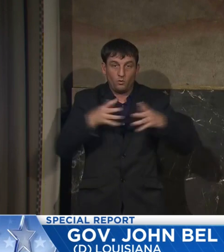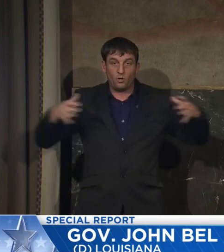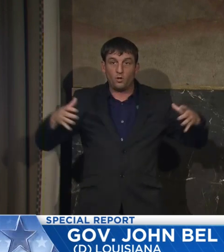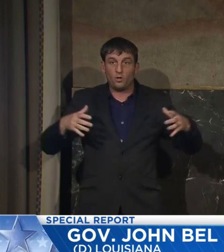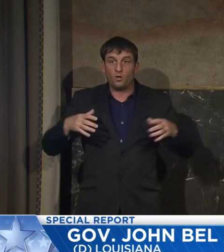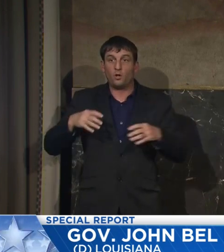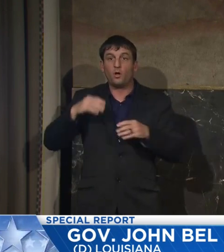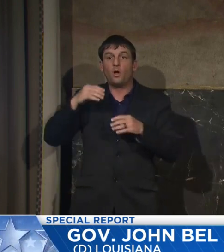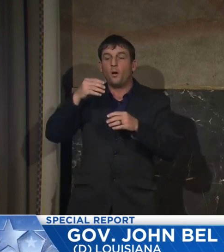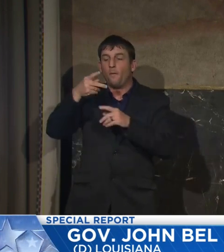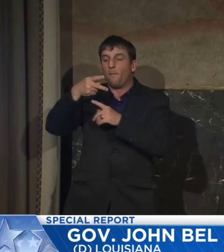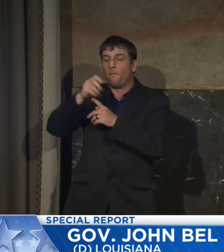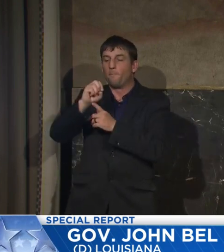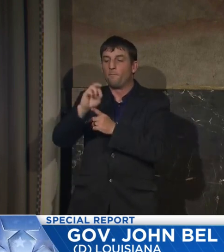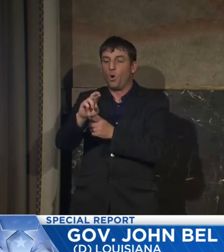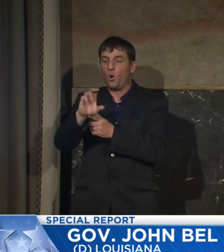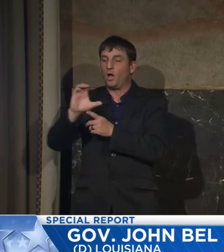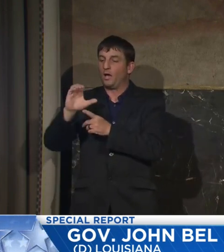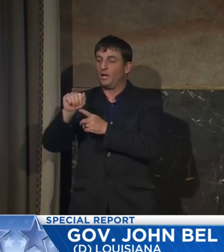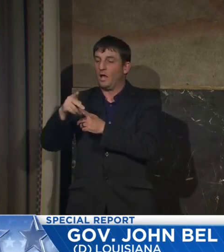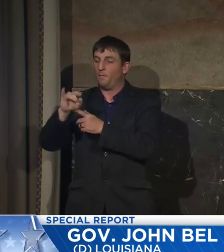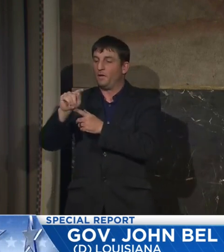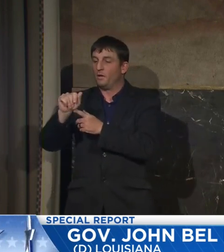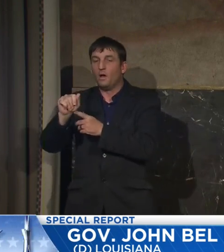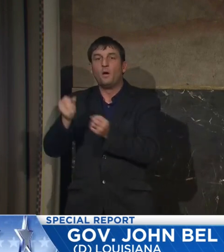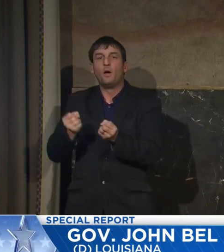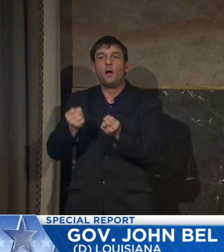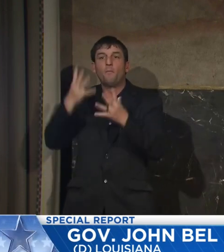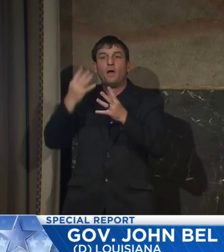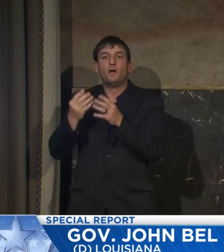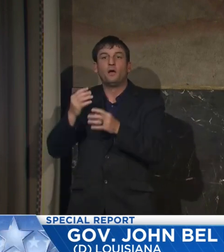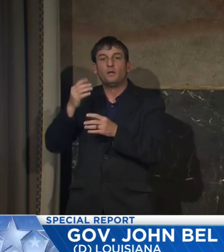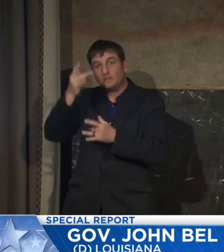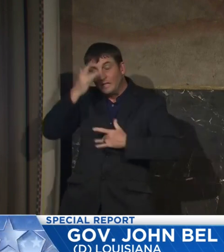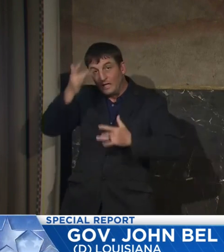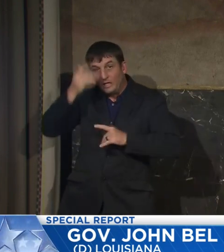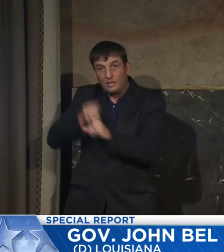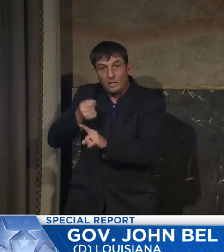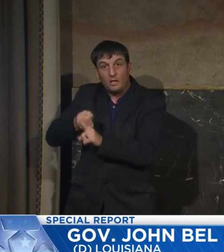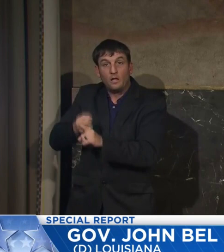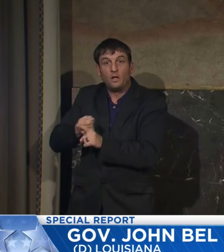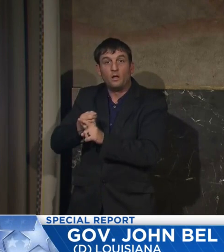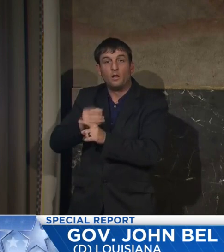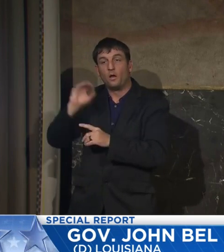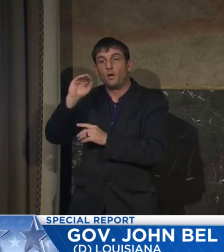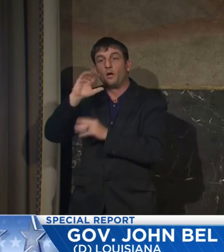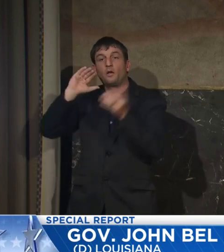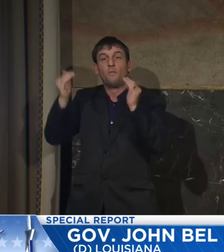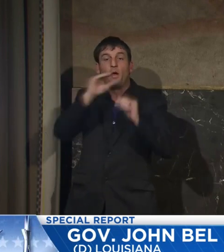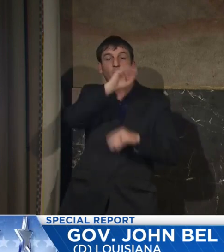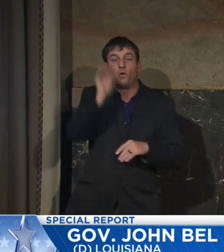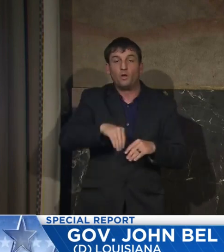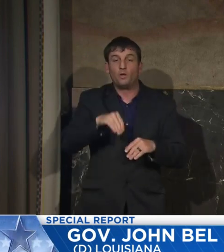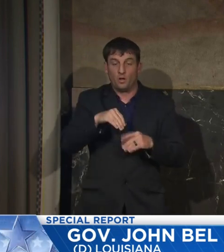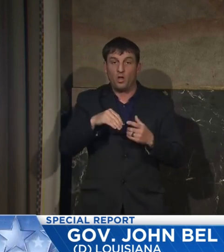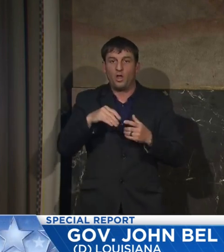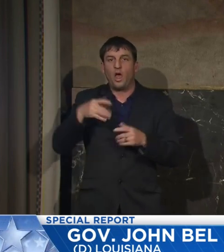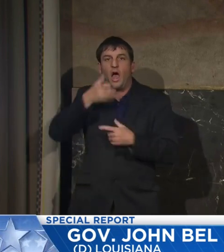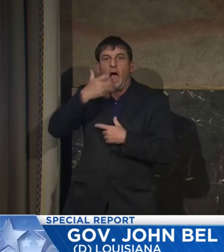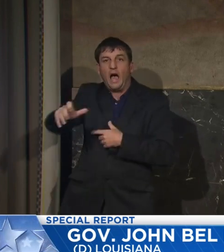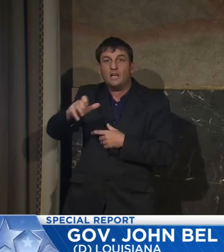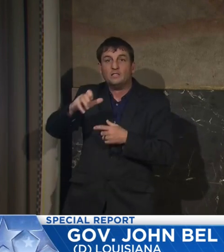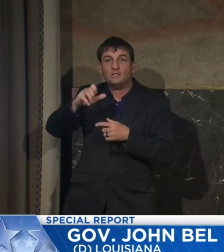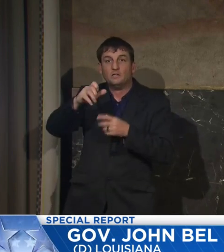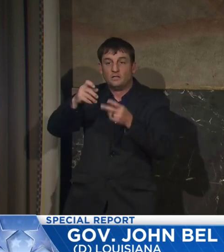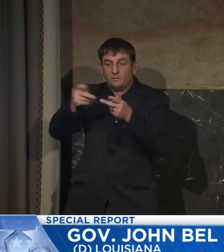per capita. And clearly we had a hot spot that was unrivaled in the country, in Orleans and Jefferson